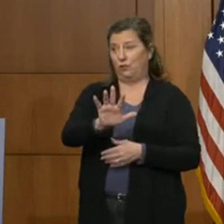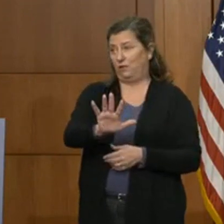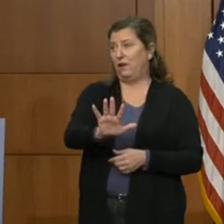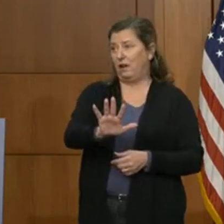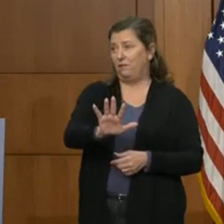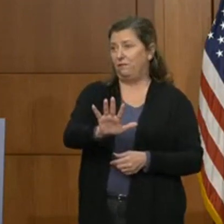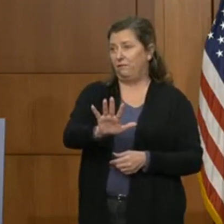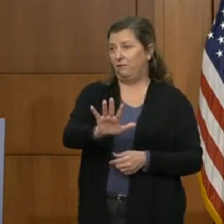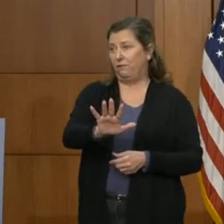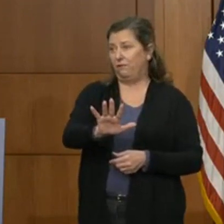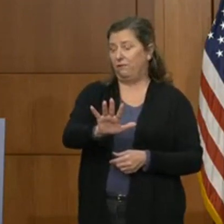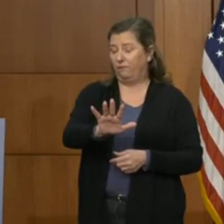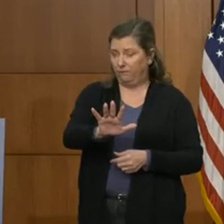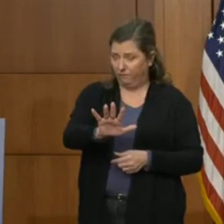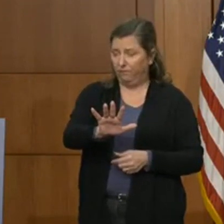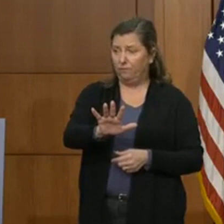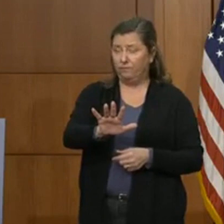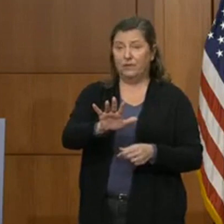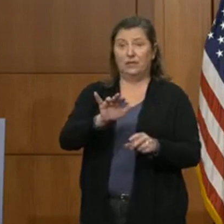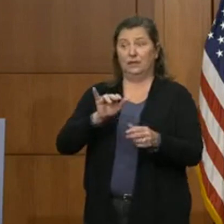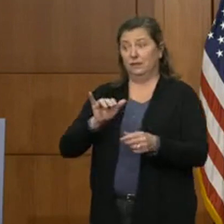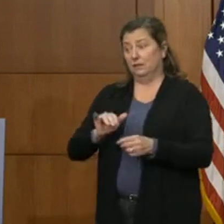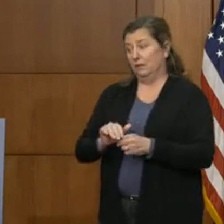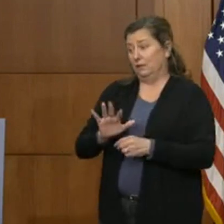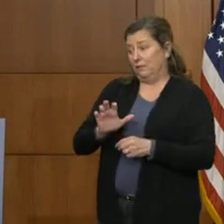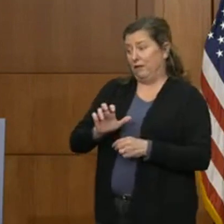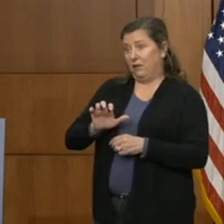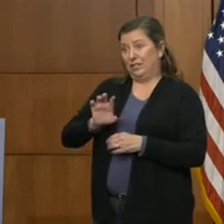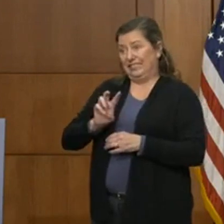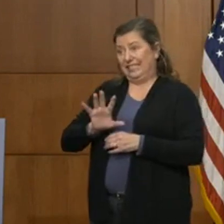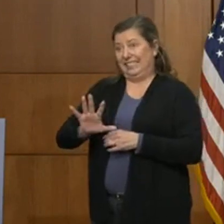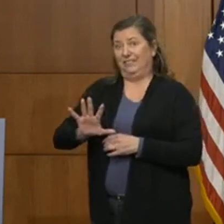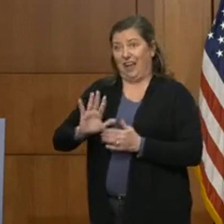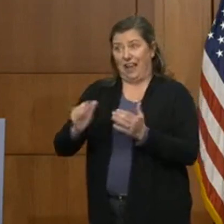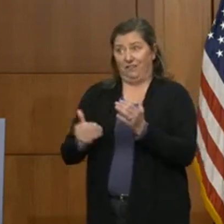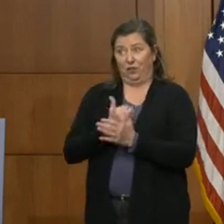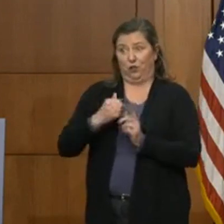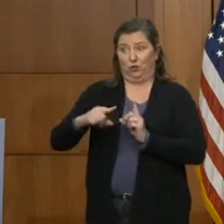13,535. That's 565 new cases in the